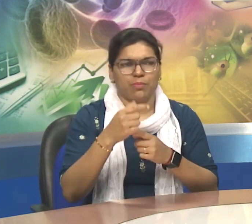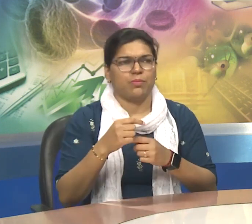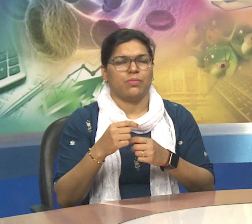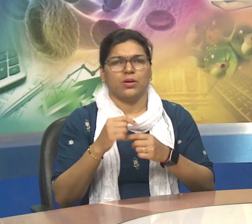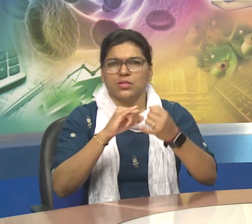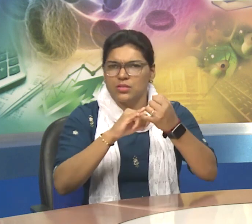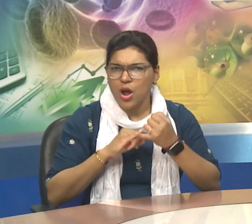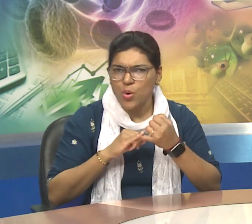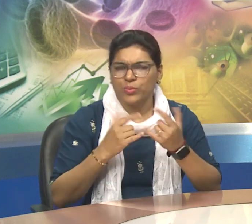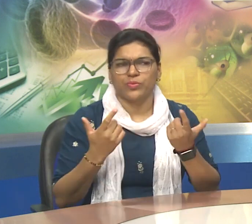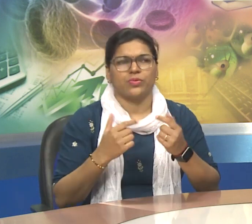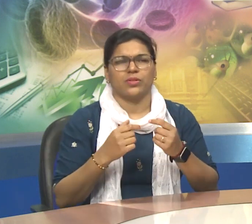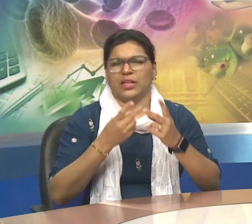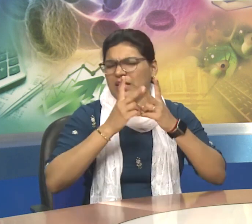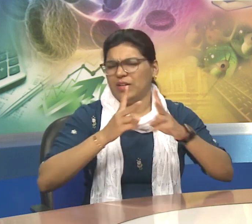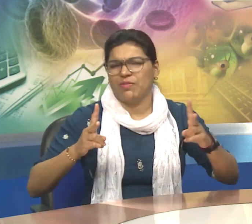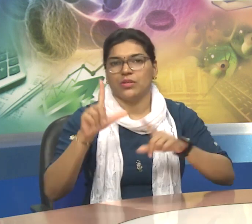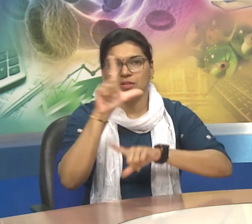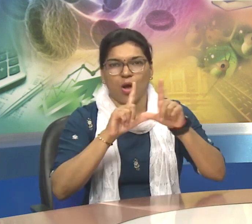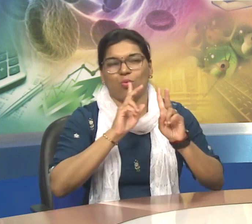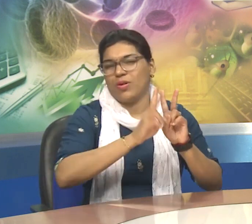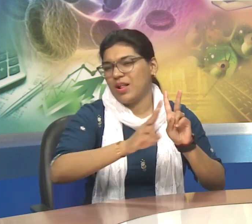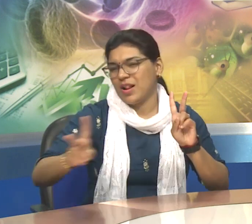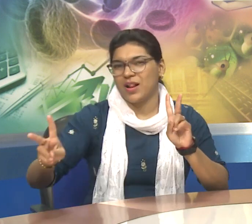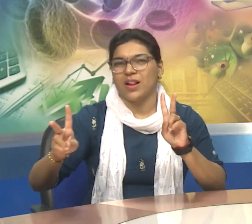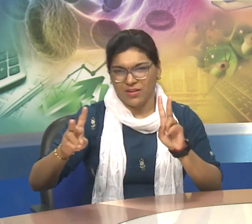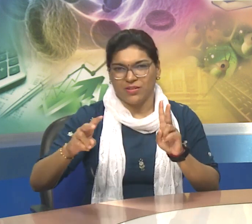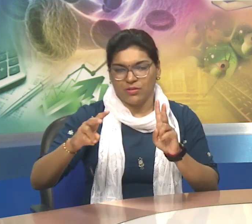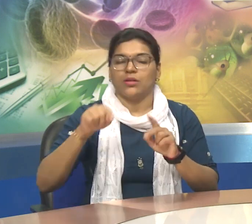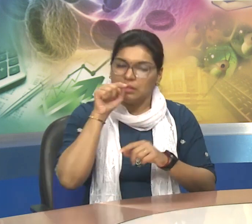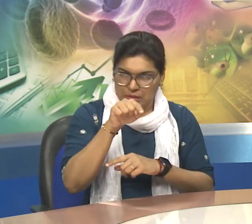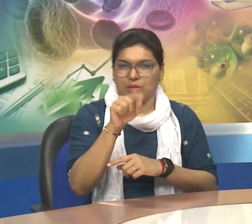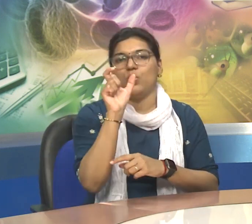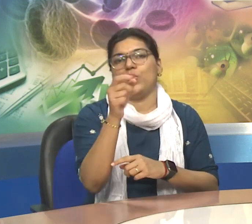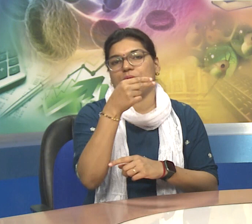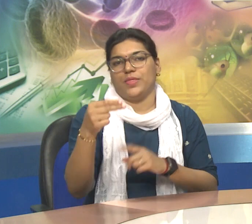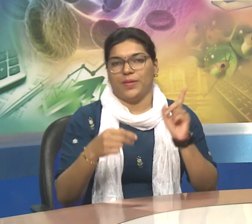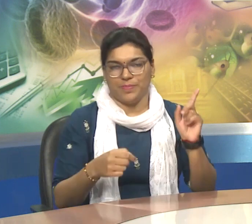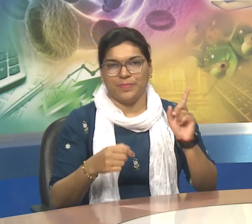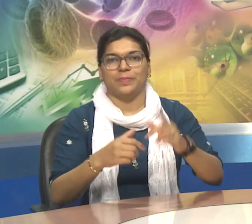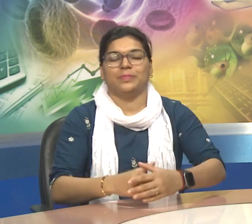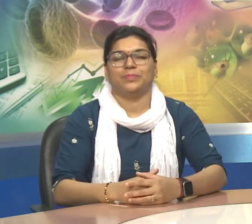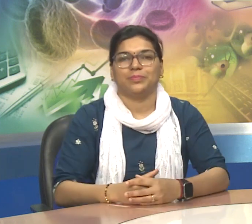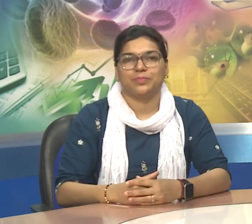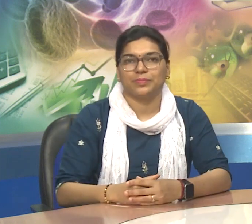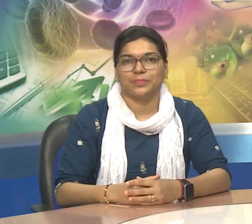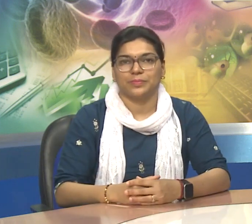There are different kind of language such as Urdu, Hindi, English, Kannada, etc.